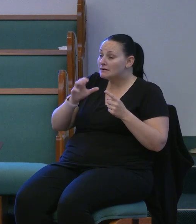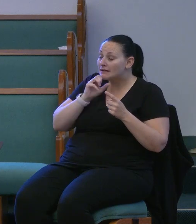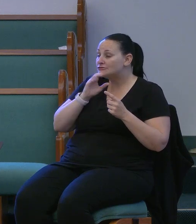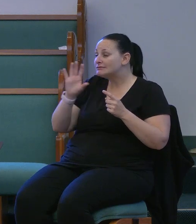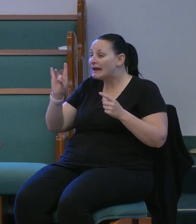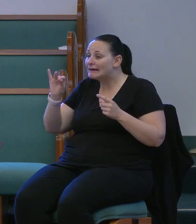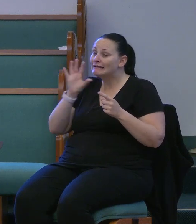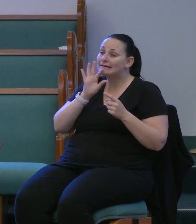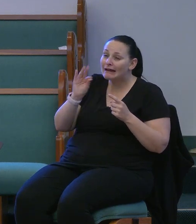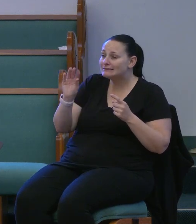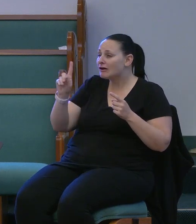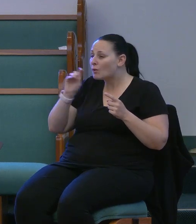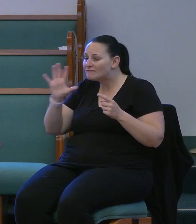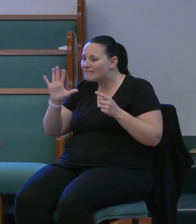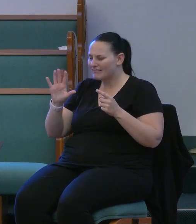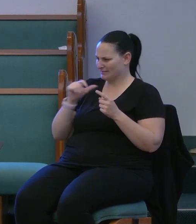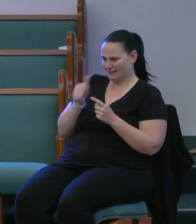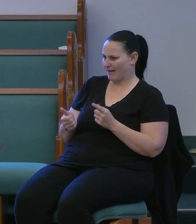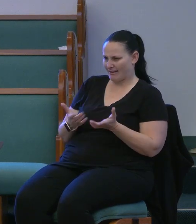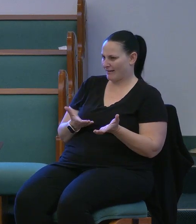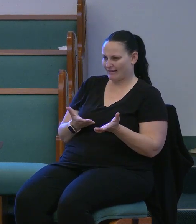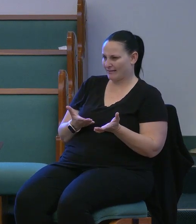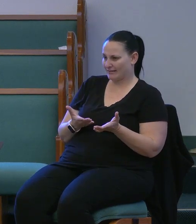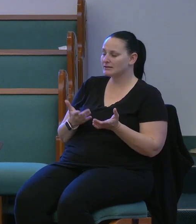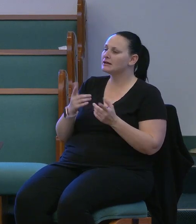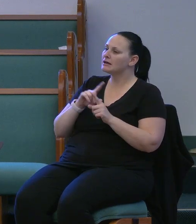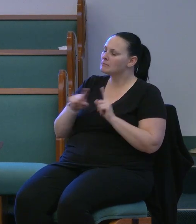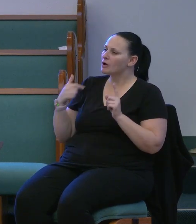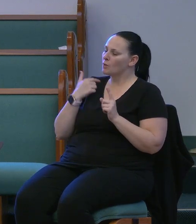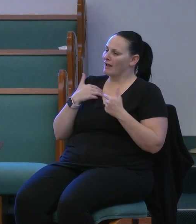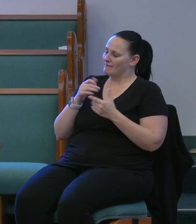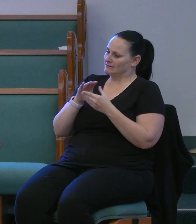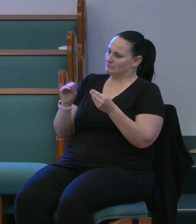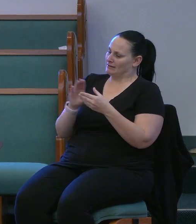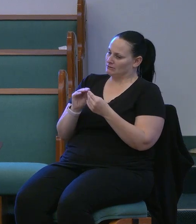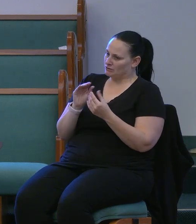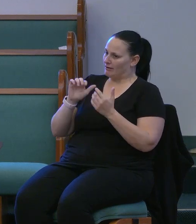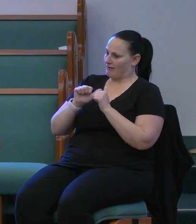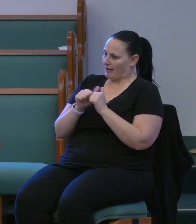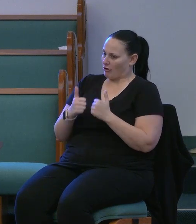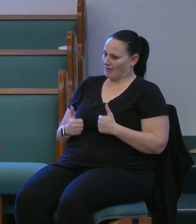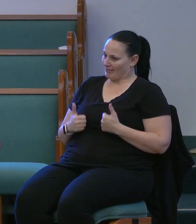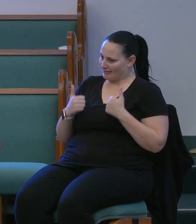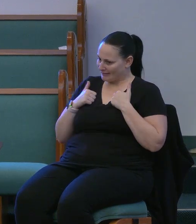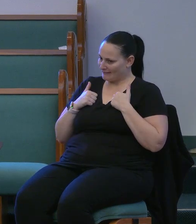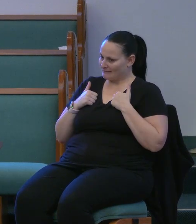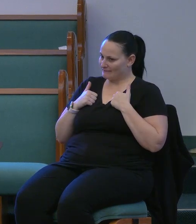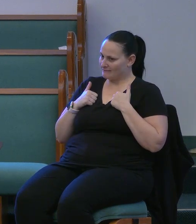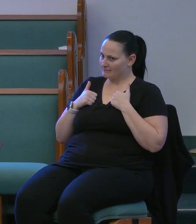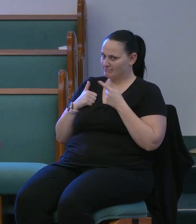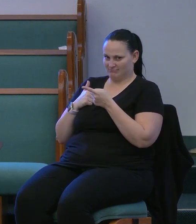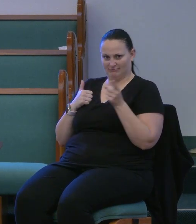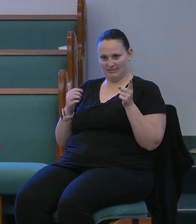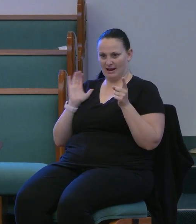90 or 105 or any of that. But he gives us this message of how to live our